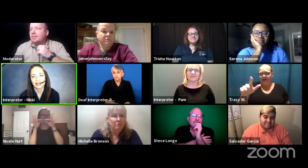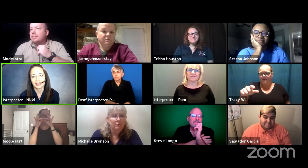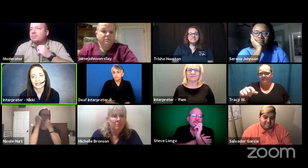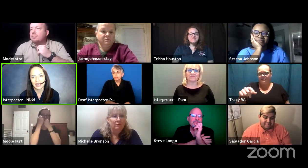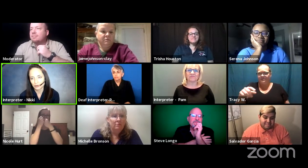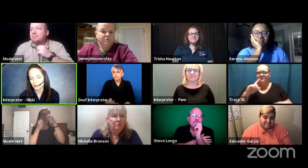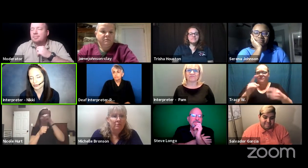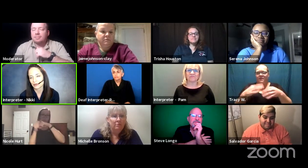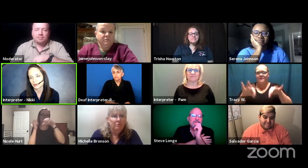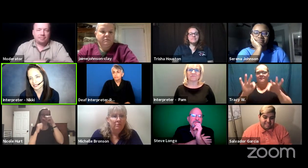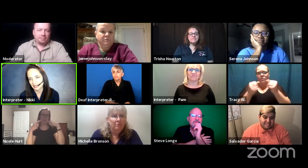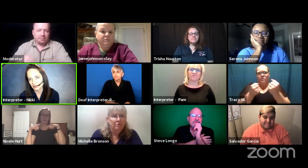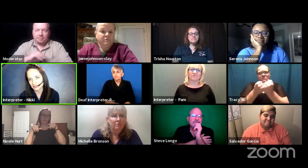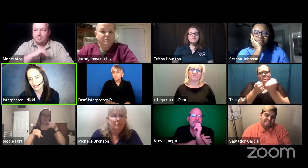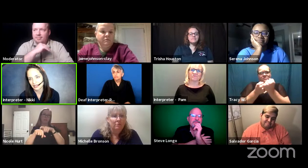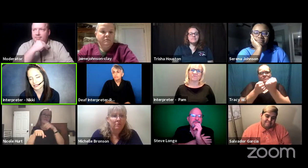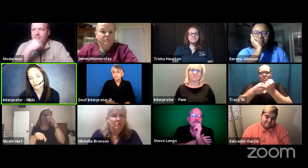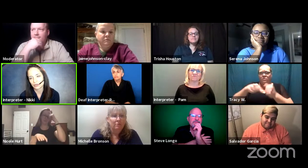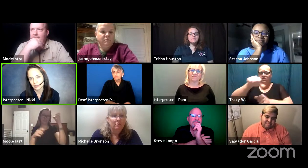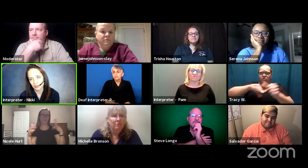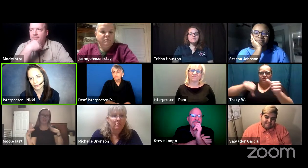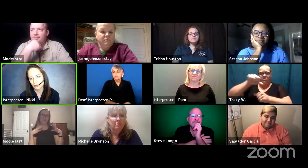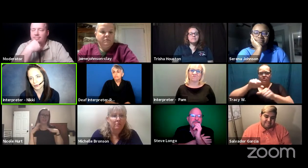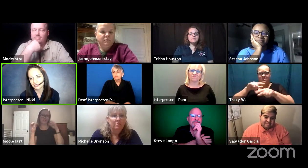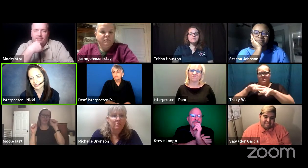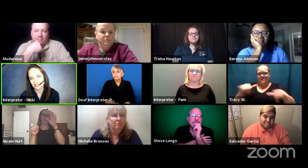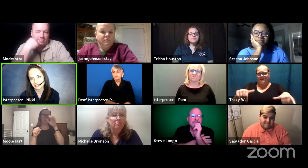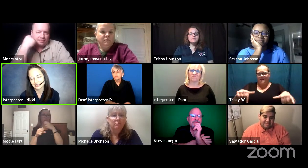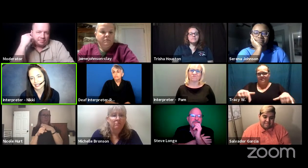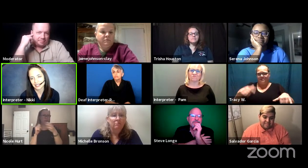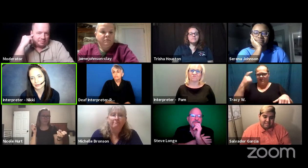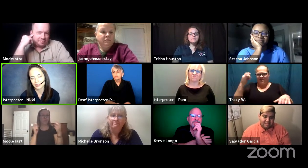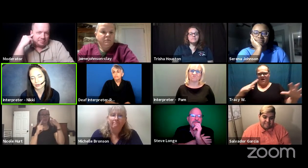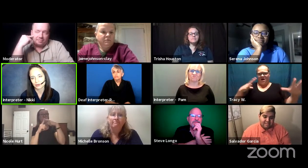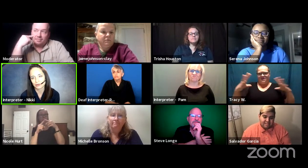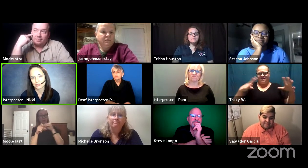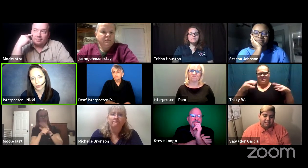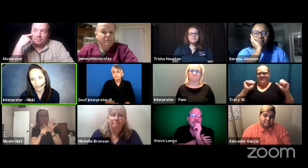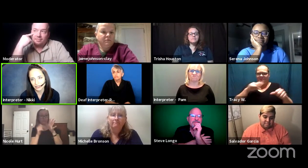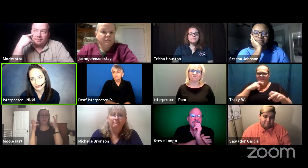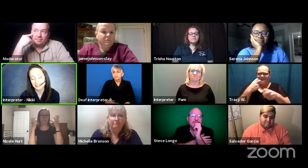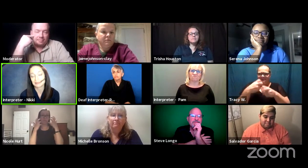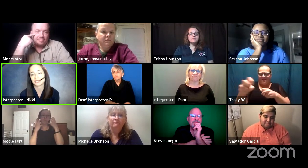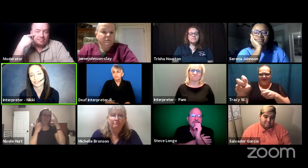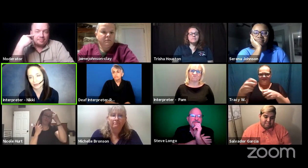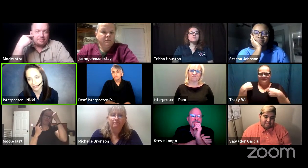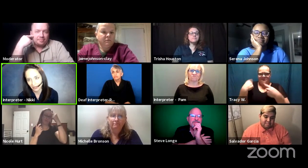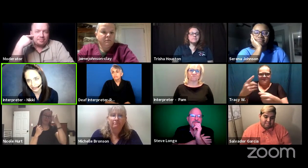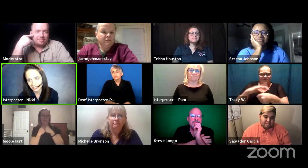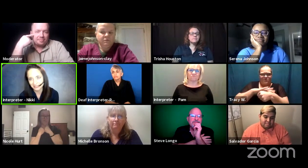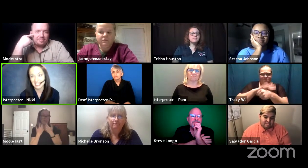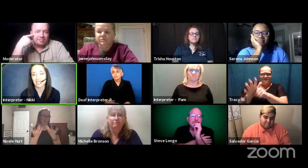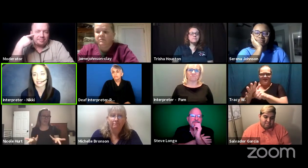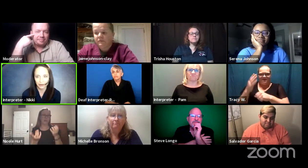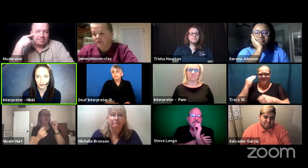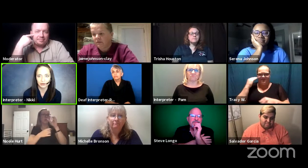I have to agree with what Sal said. It's really important at this time to support each other, especially with the holidays and with